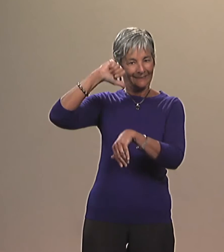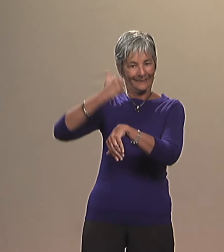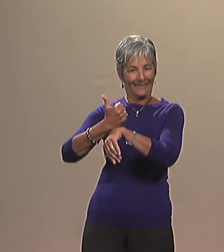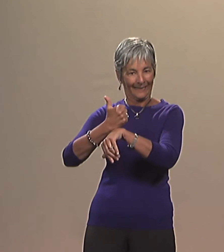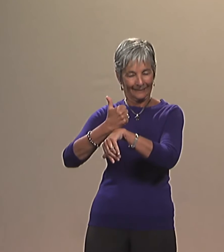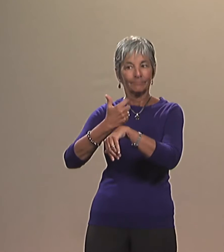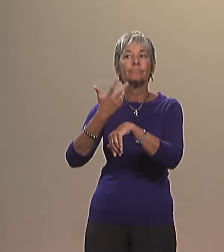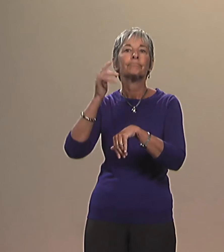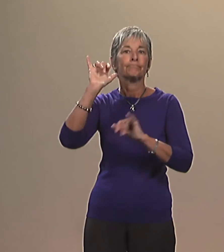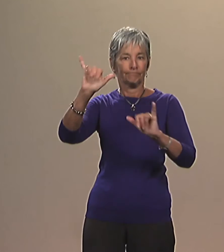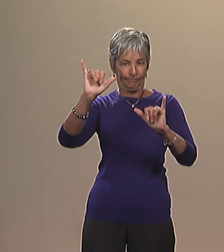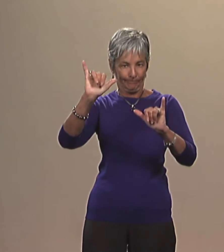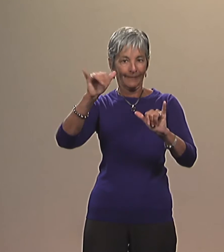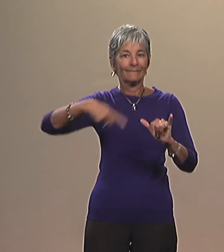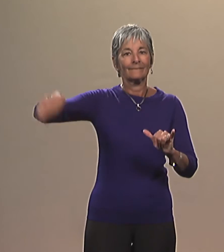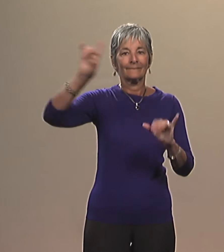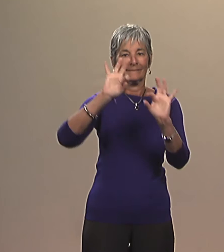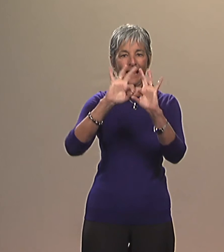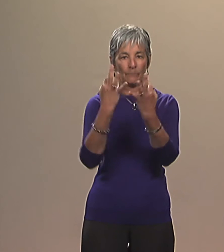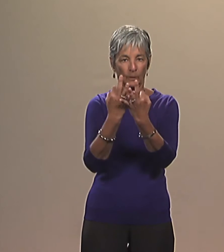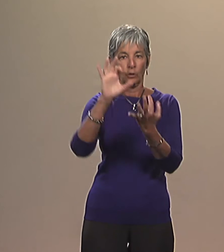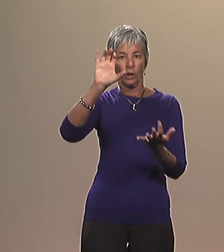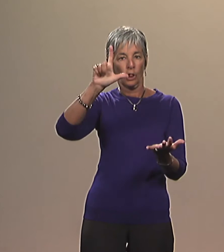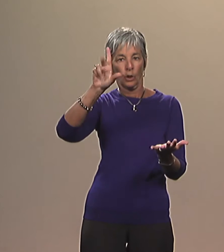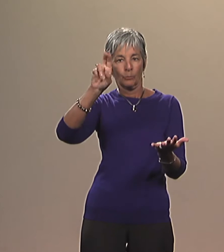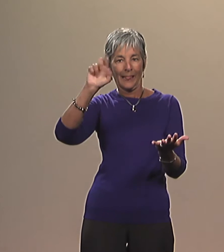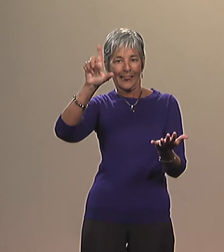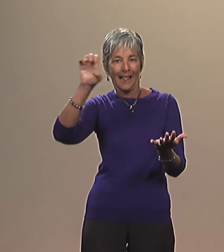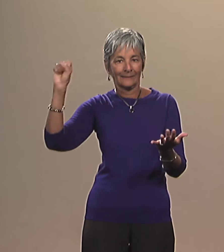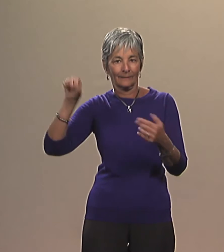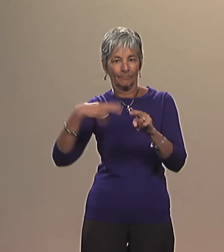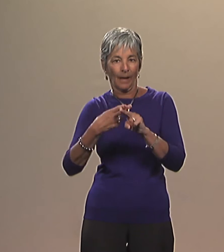We all have the common mindset that hearing parents have no clue about deaf babies.